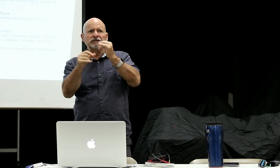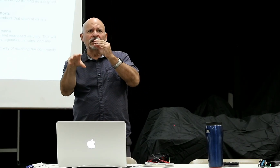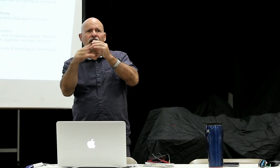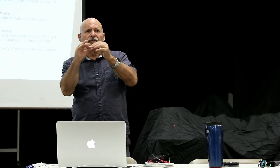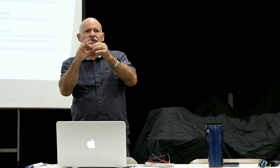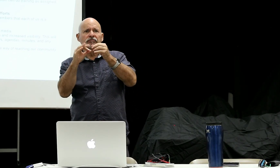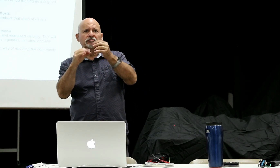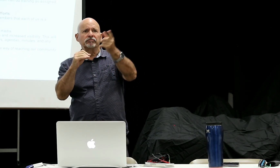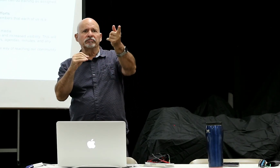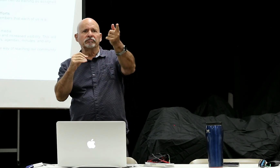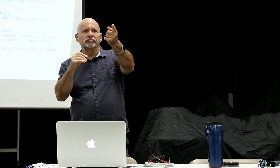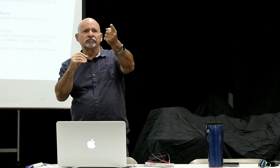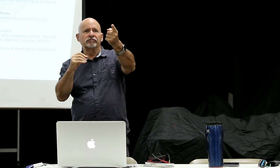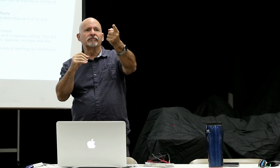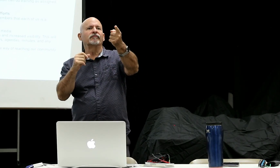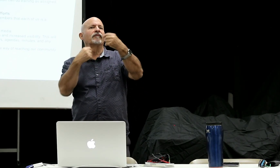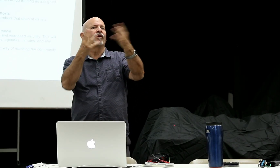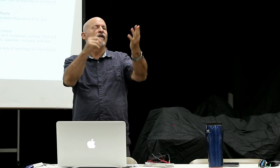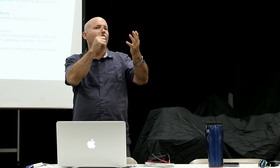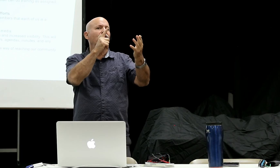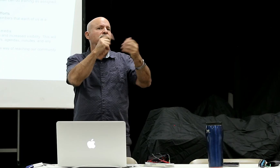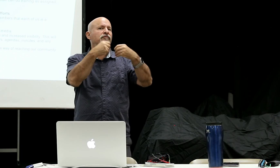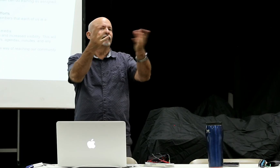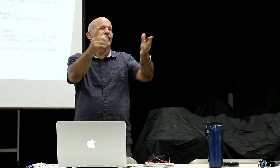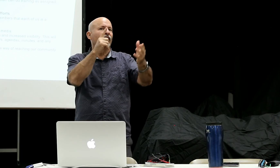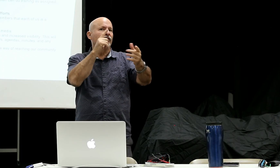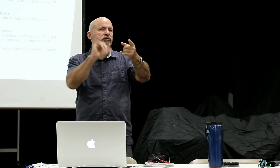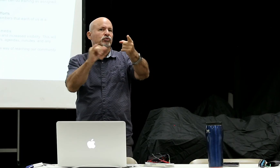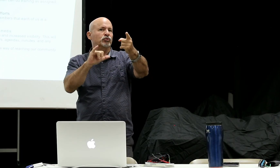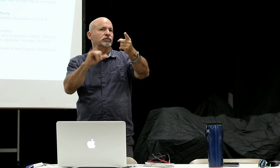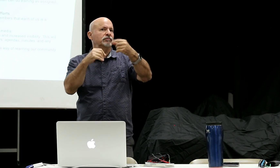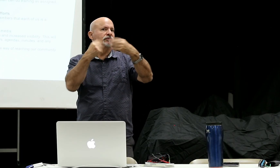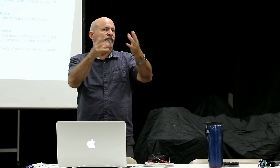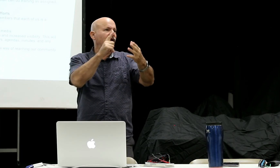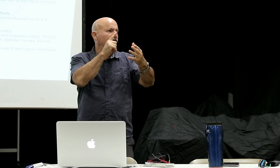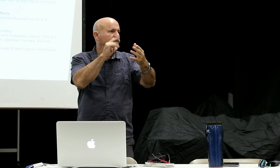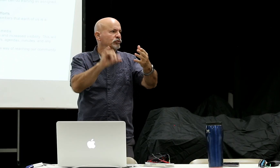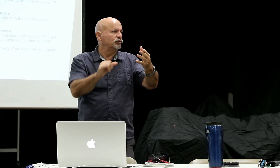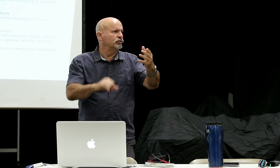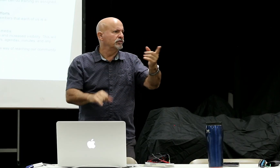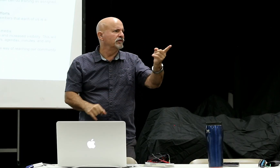I'm familiar with that type of stuff. So thank you so much. Yeah, I think there's just too many words.